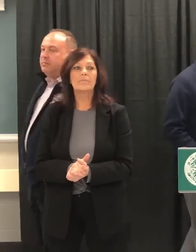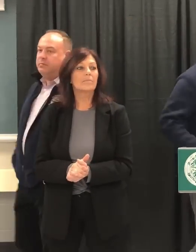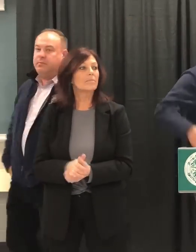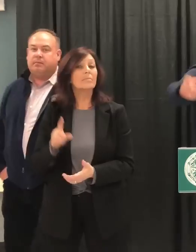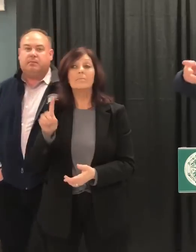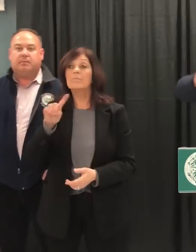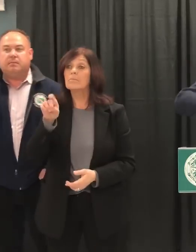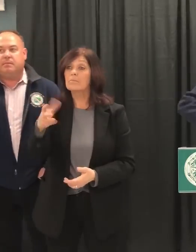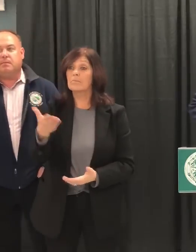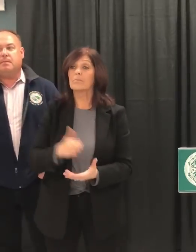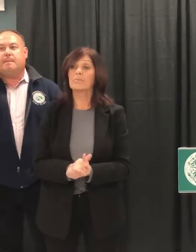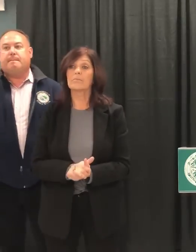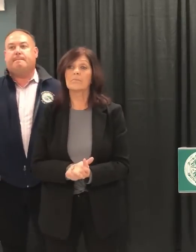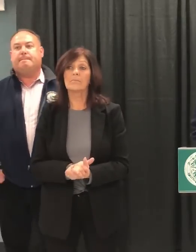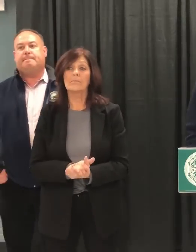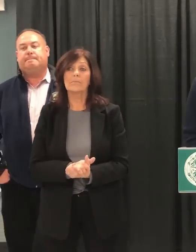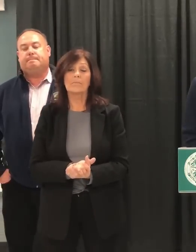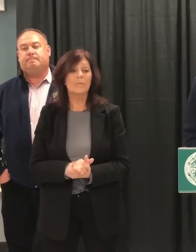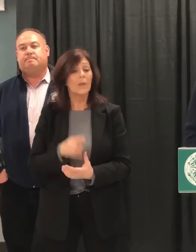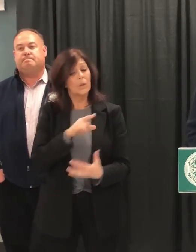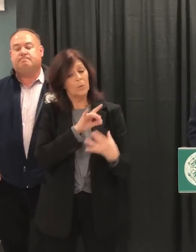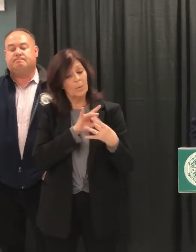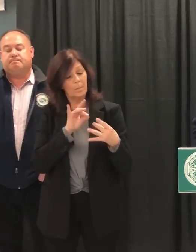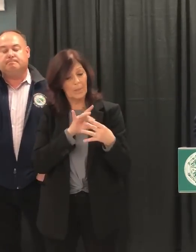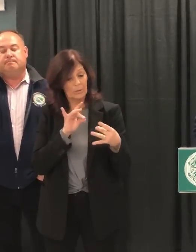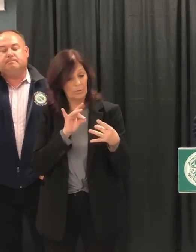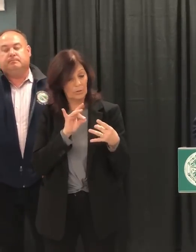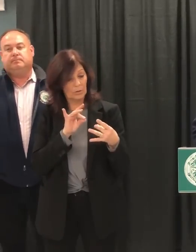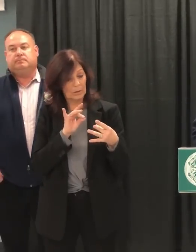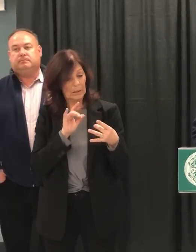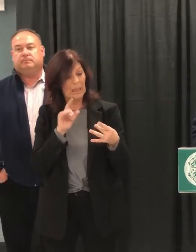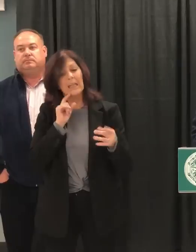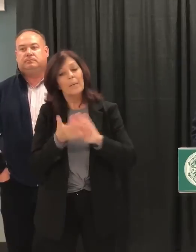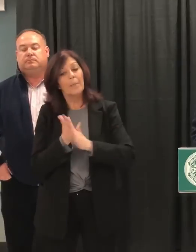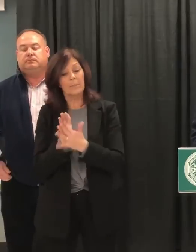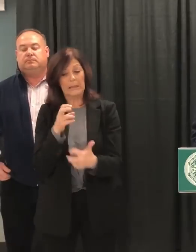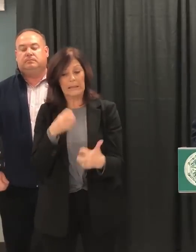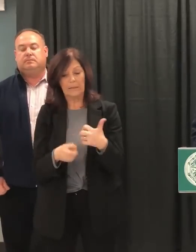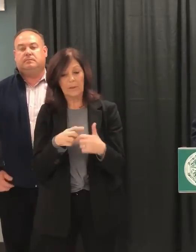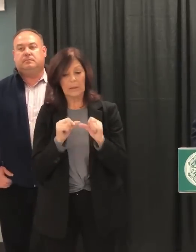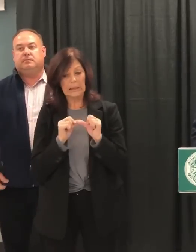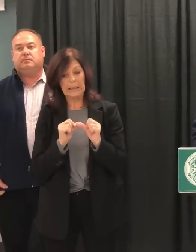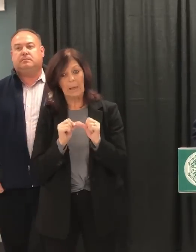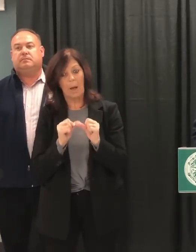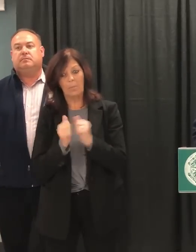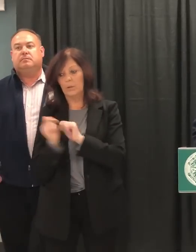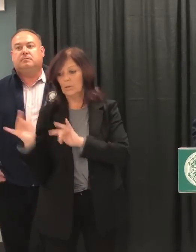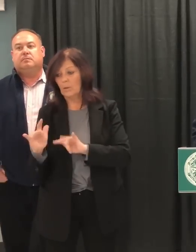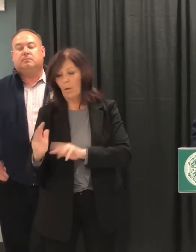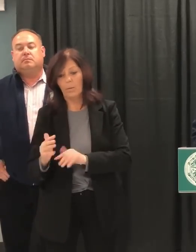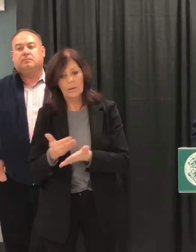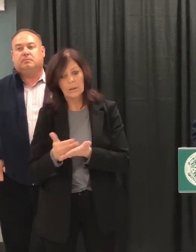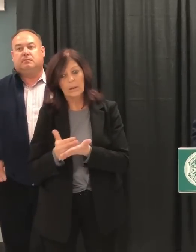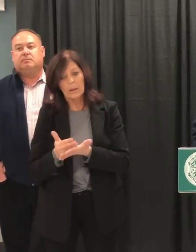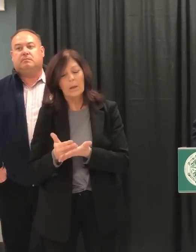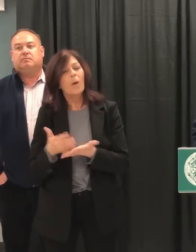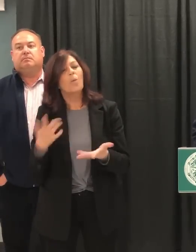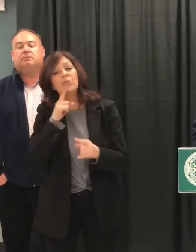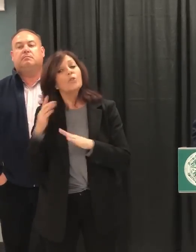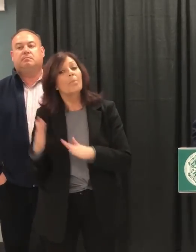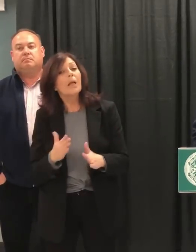Any other questions? Yes. You mentioned how it becomes difficult to keep up with the amount of snow that's falling now. What is the plan of